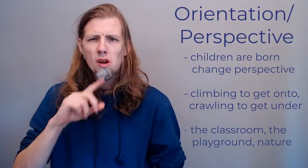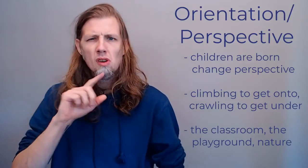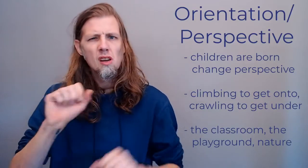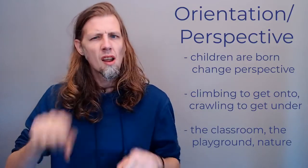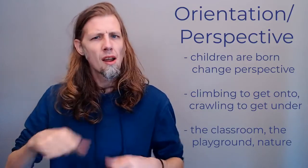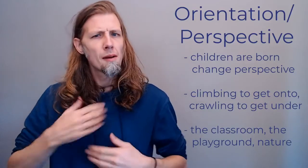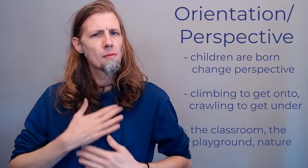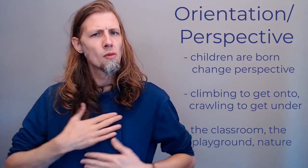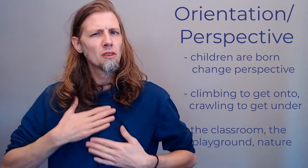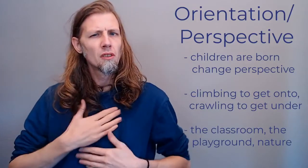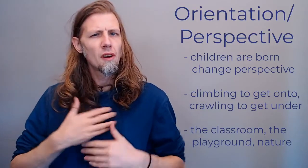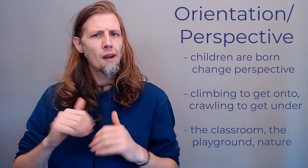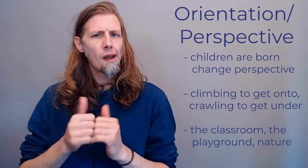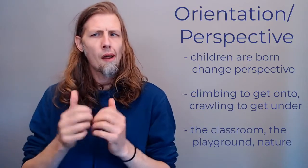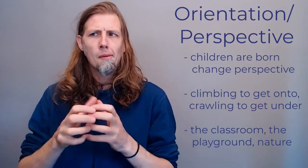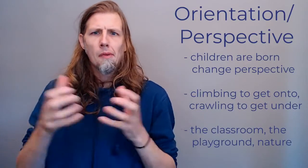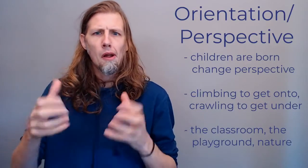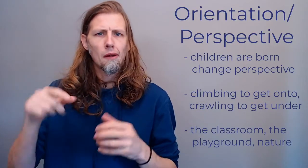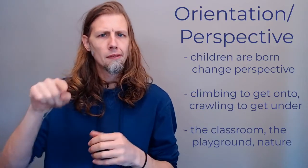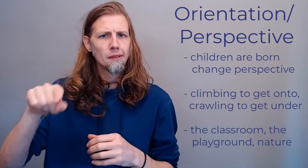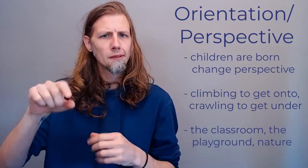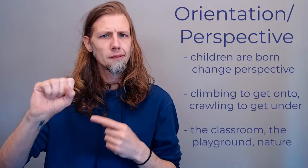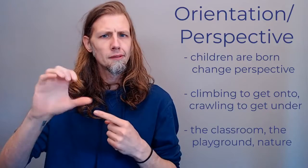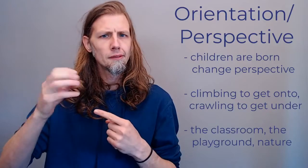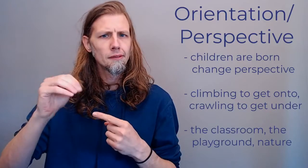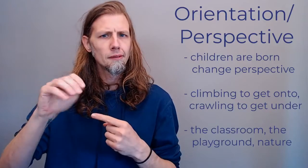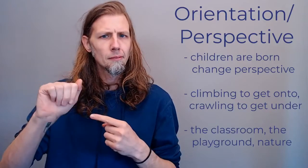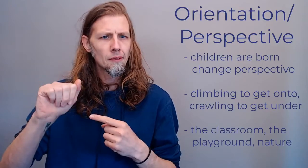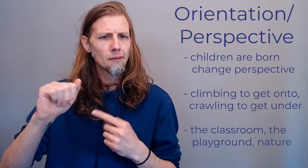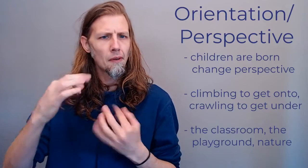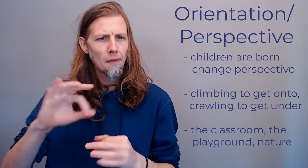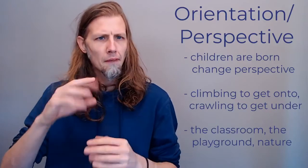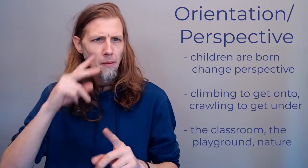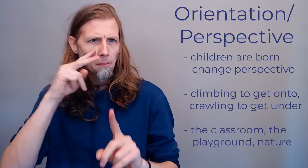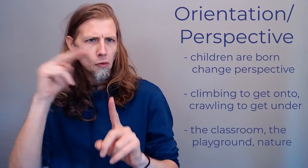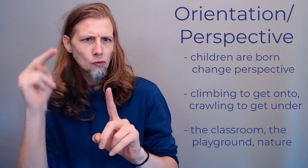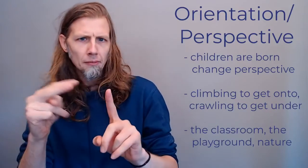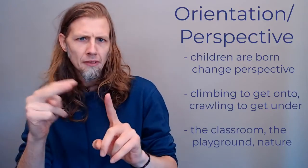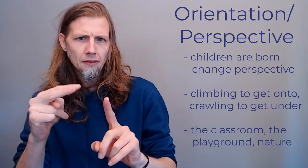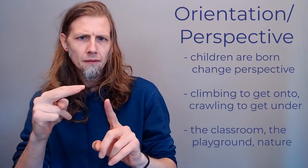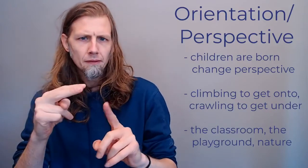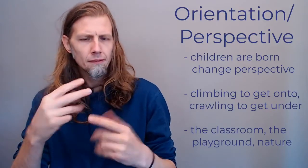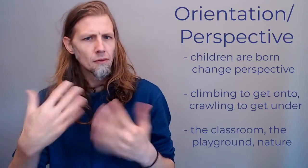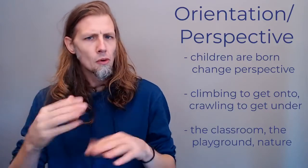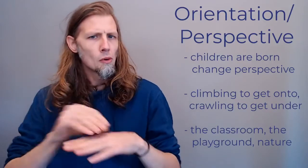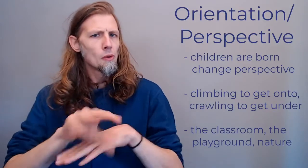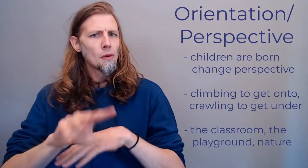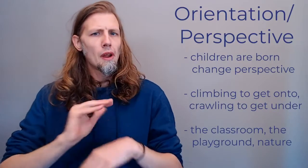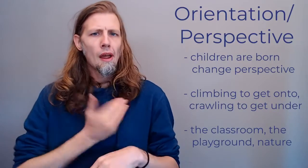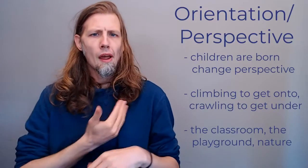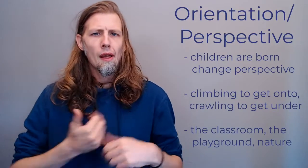just how much the orientation and perspective schemas affect our daily lives.